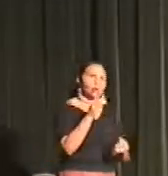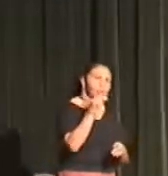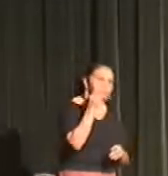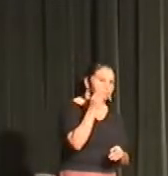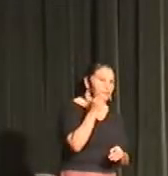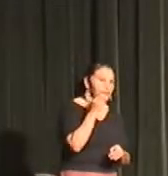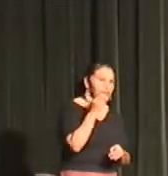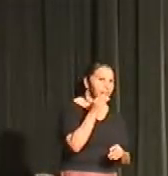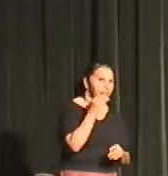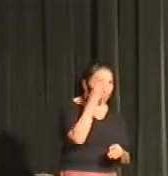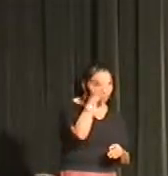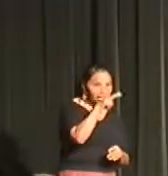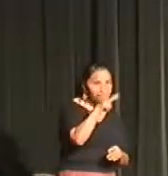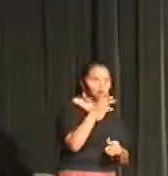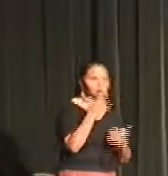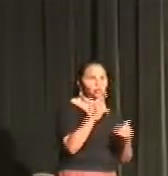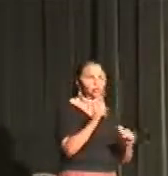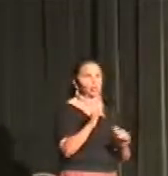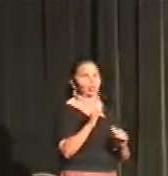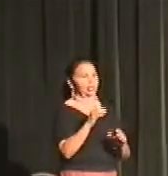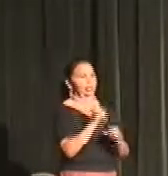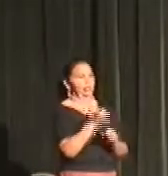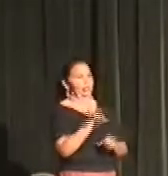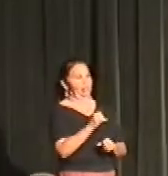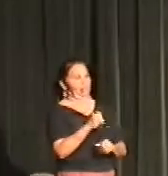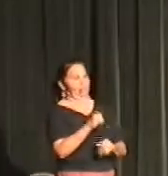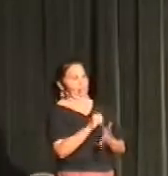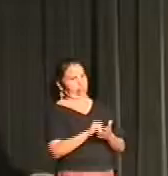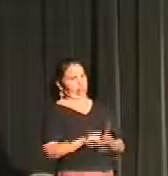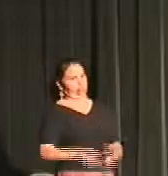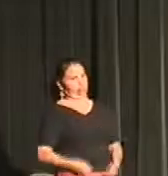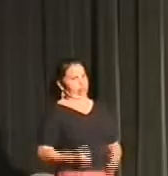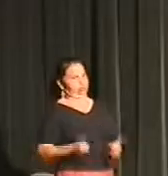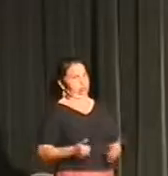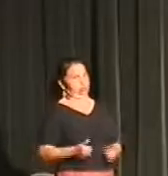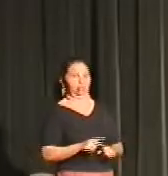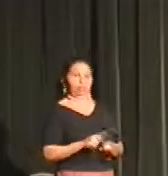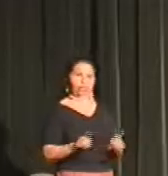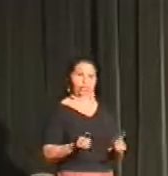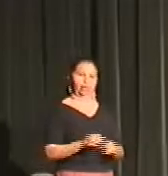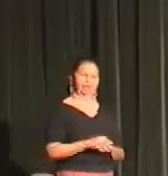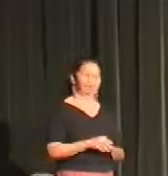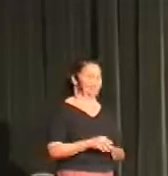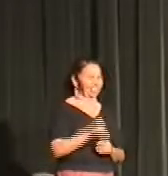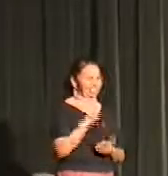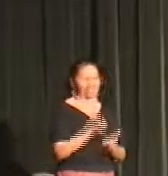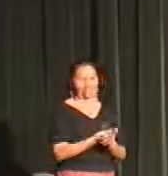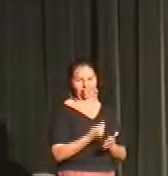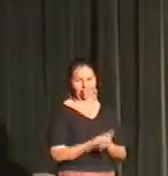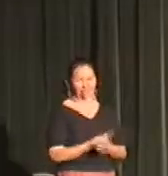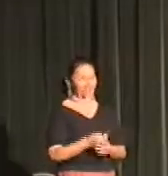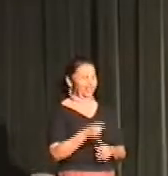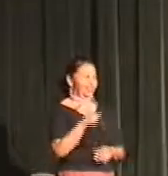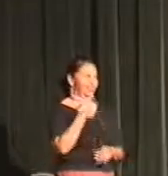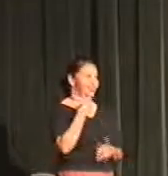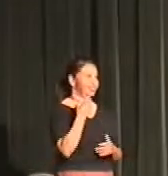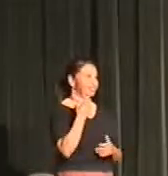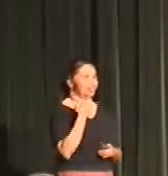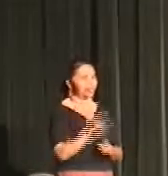get, you know, that operation. But I didn't have the money. We didn't know whether it was the right thing. I mean, you know, whatever. But it was really hard having